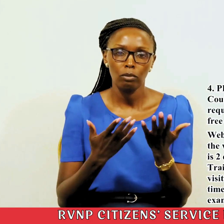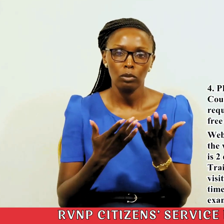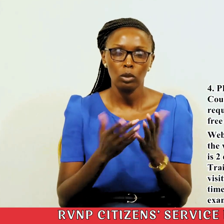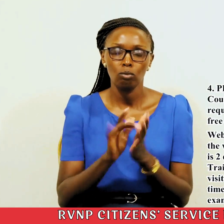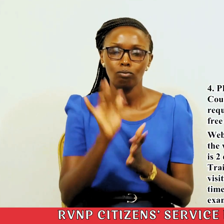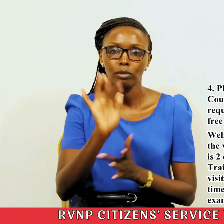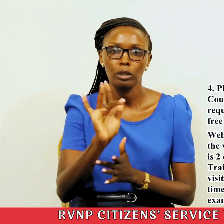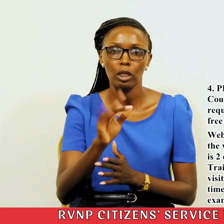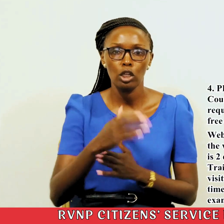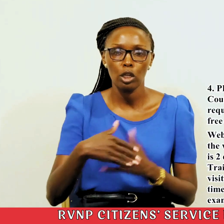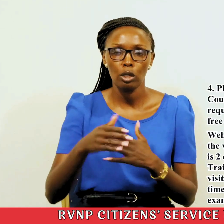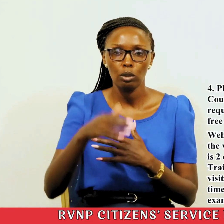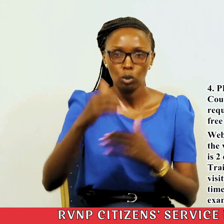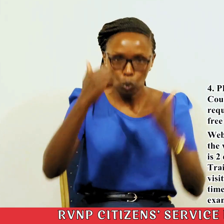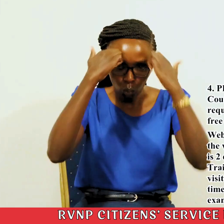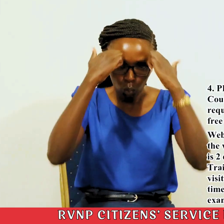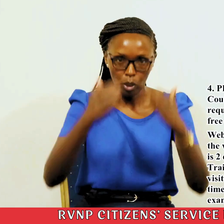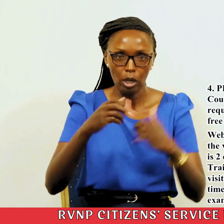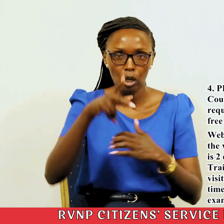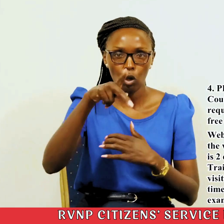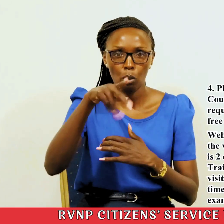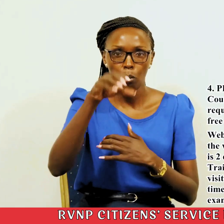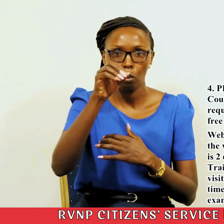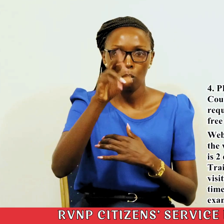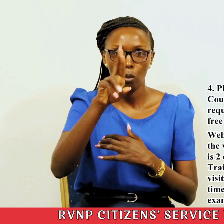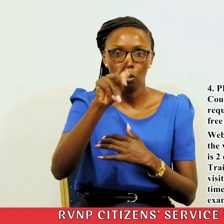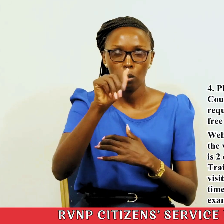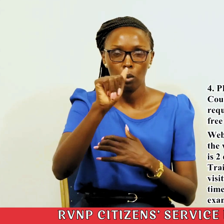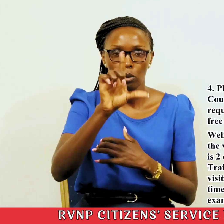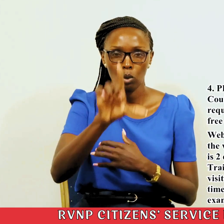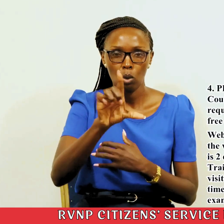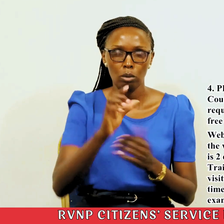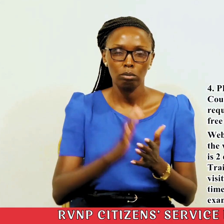portal. This is a free service.